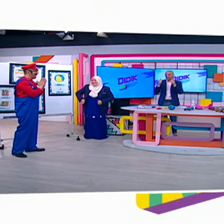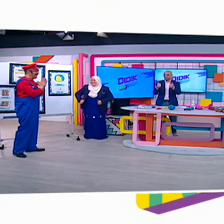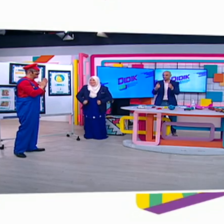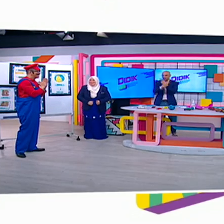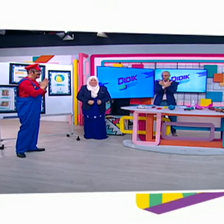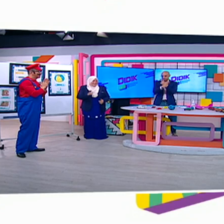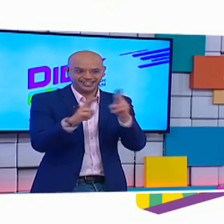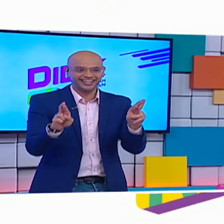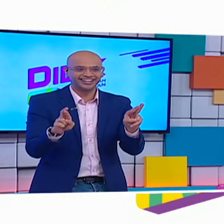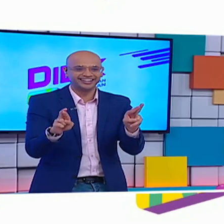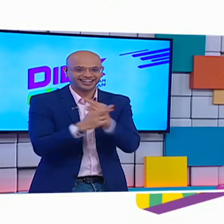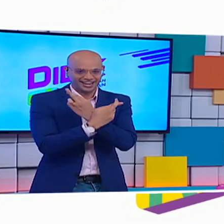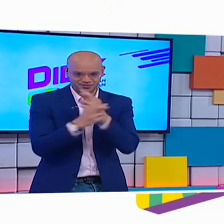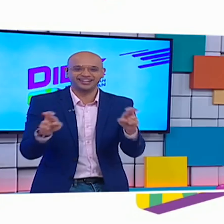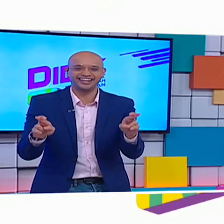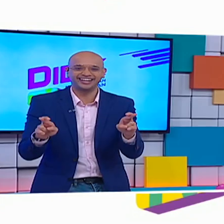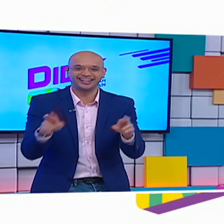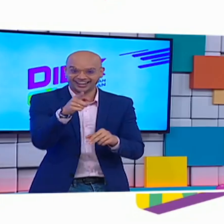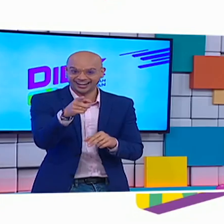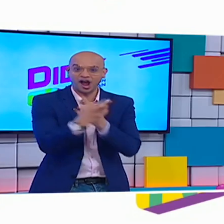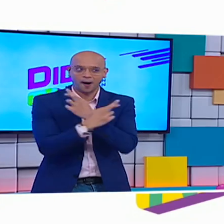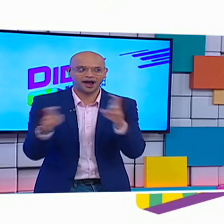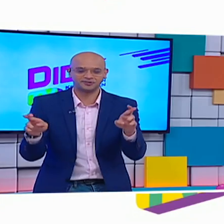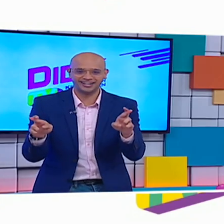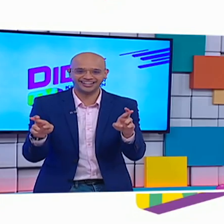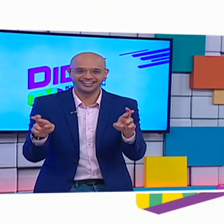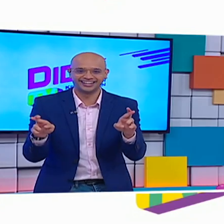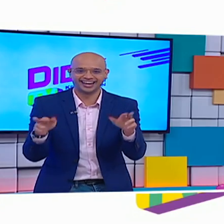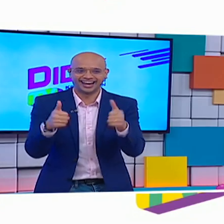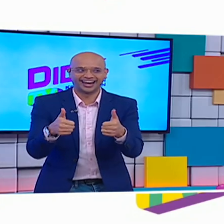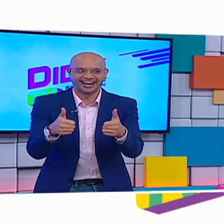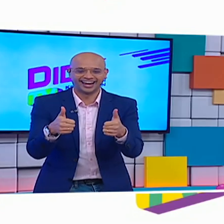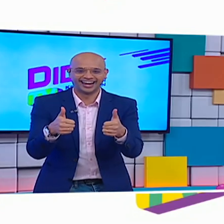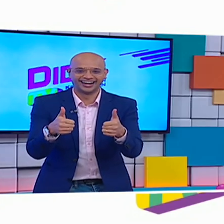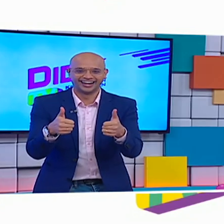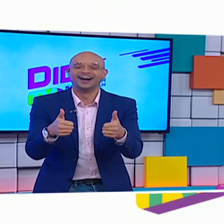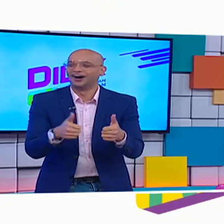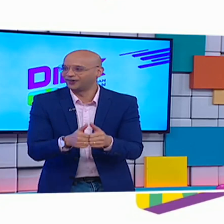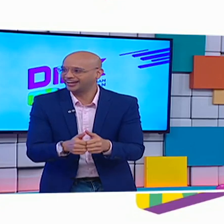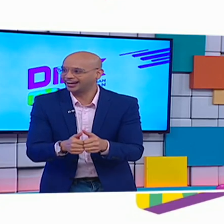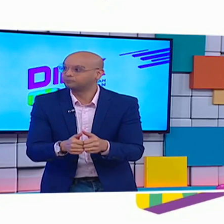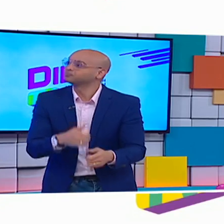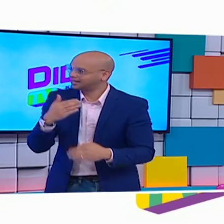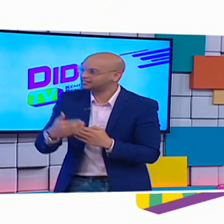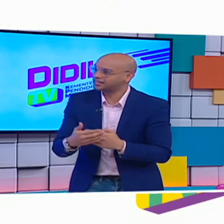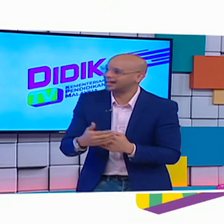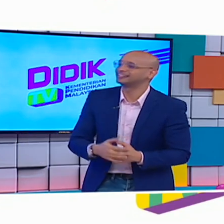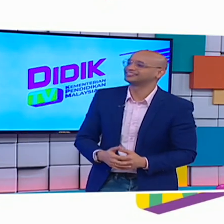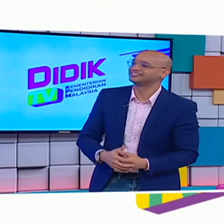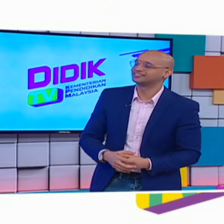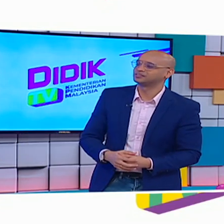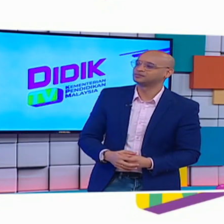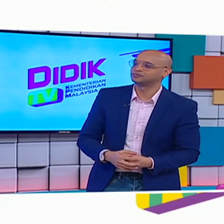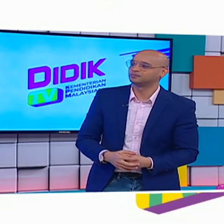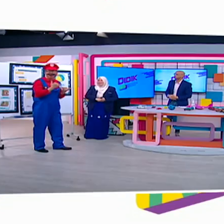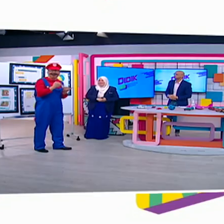Yeah. Are you ready? Ready? Okay, okay. Let's start.